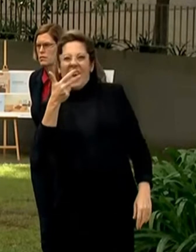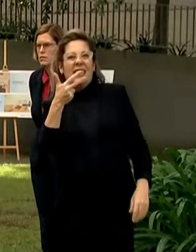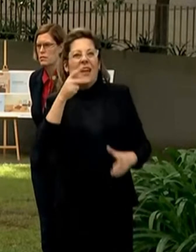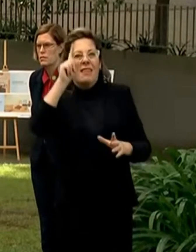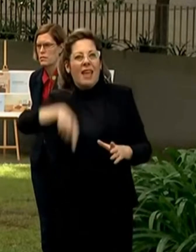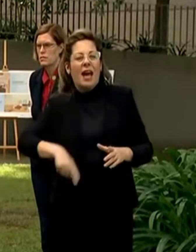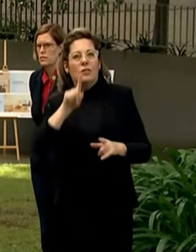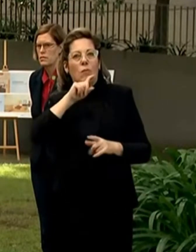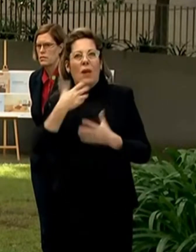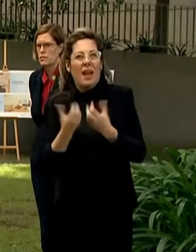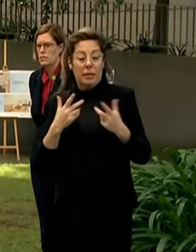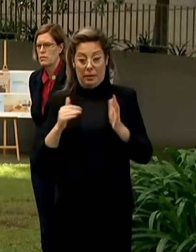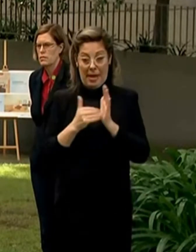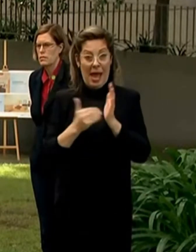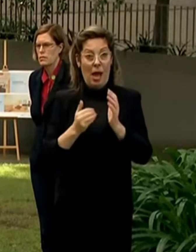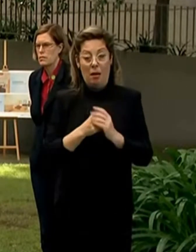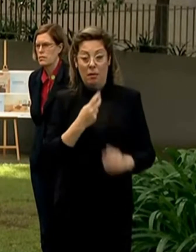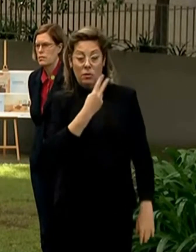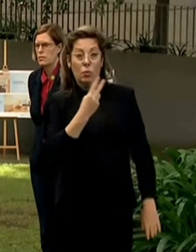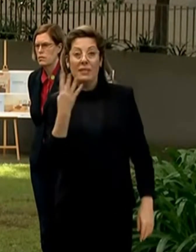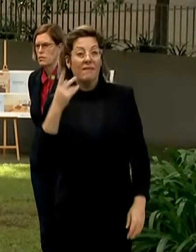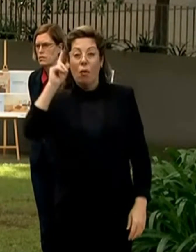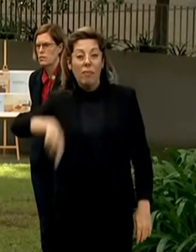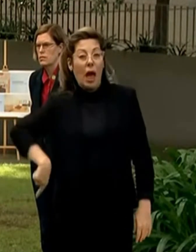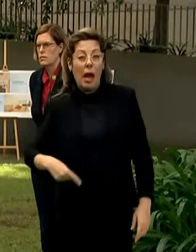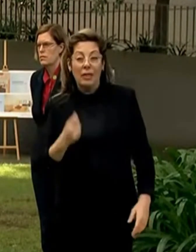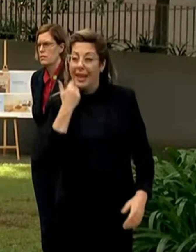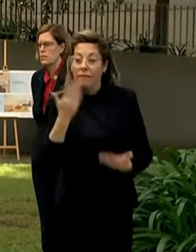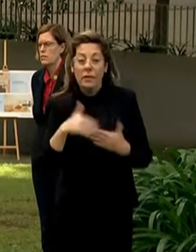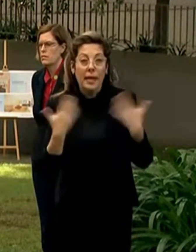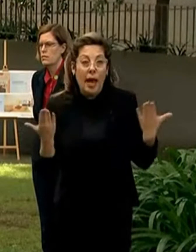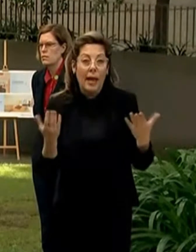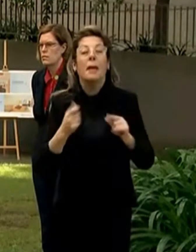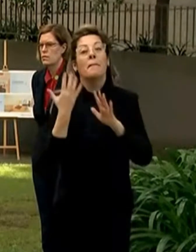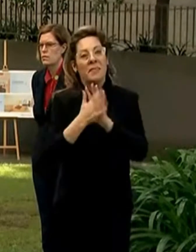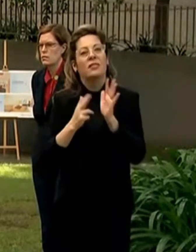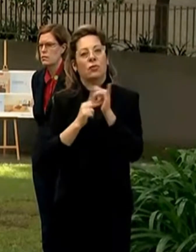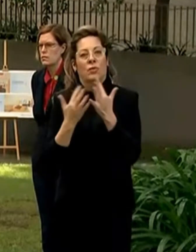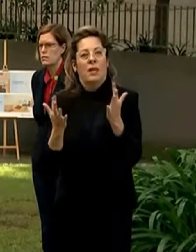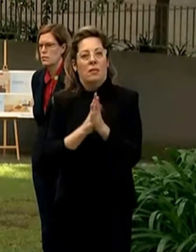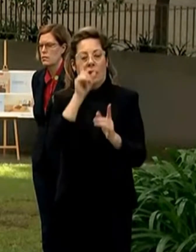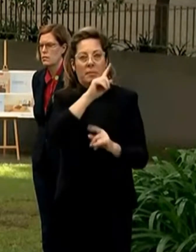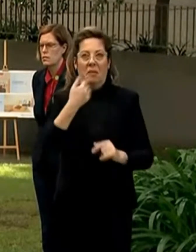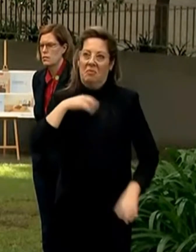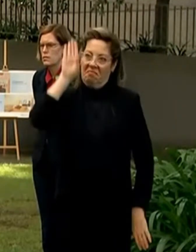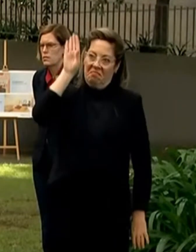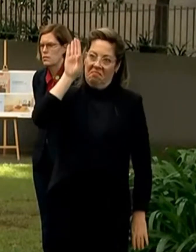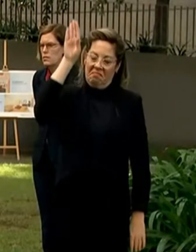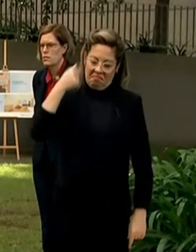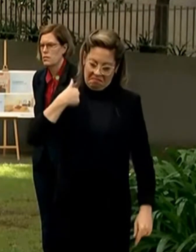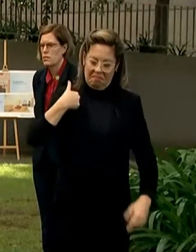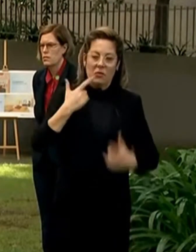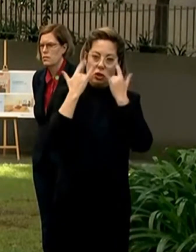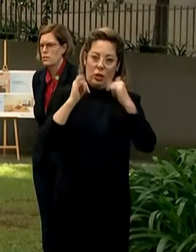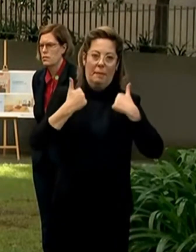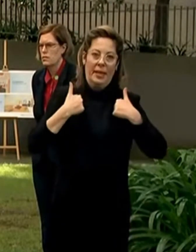24 or 25,000 tests a day. So the people of New South Wales have really come forward in a fantastic way, better than we could have anticipated. And we